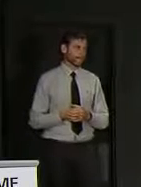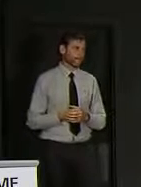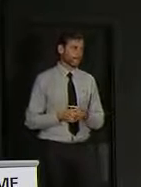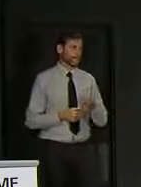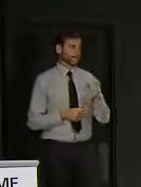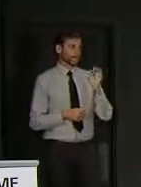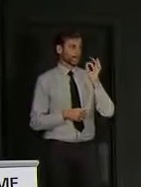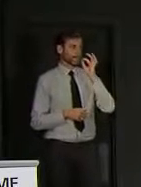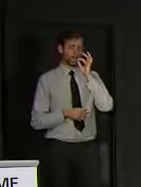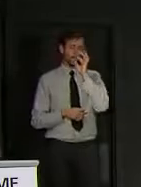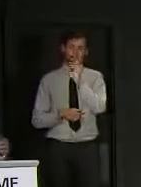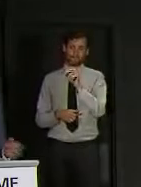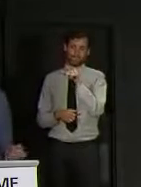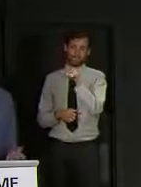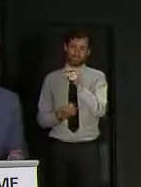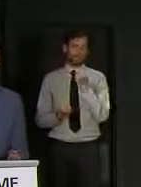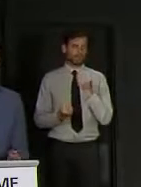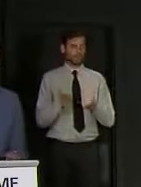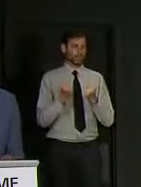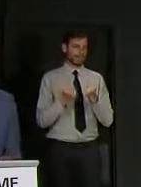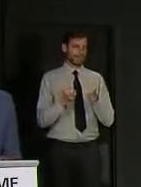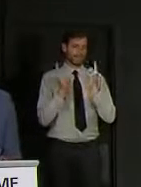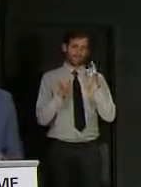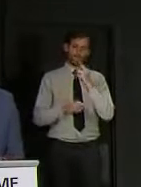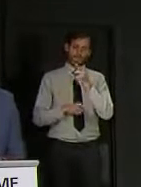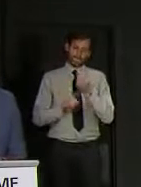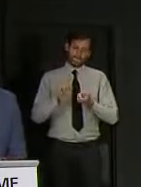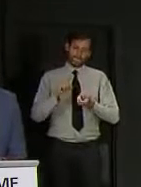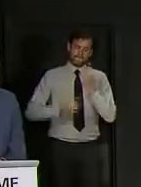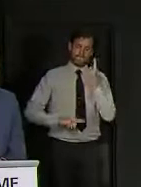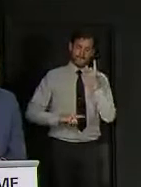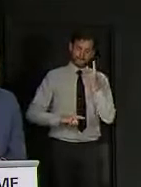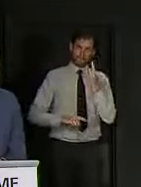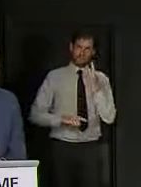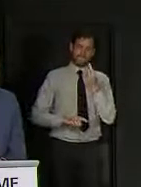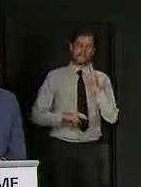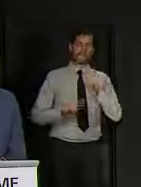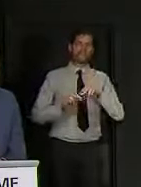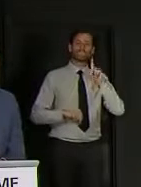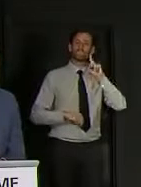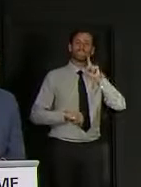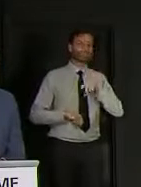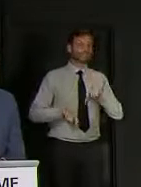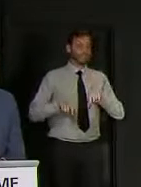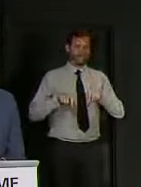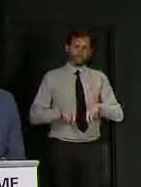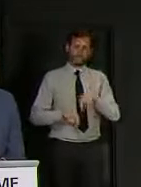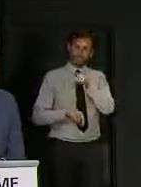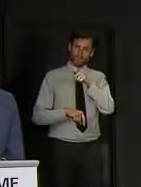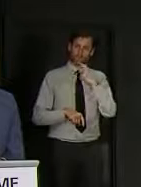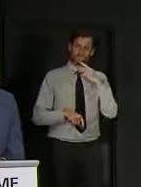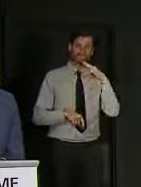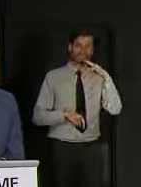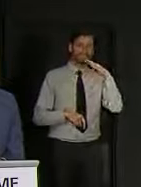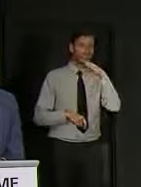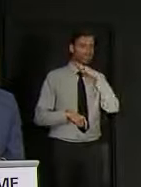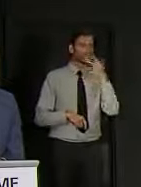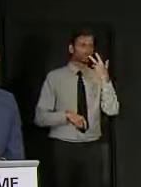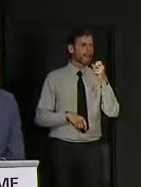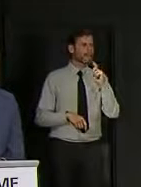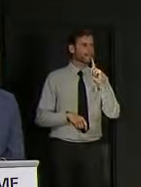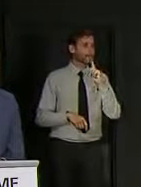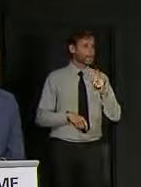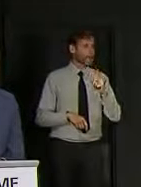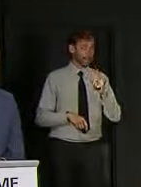Question to the Justice Secretary. On the fixed penalty notice for breaches of quarantine, you mentioned £480 earlier in an answer, but is